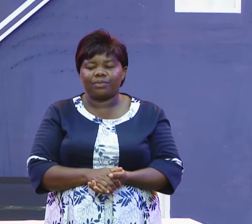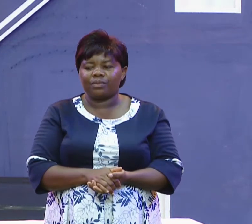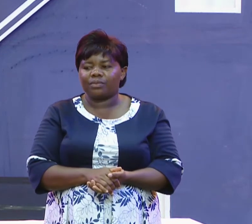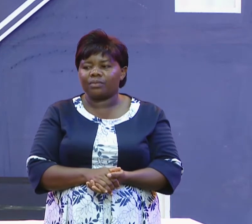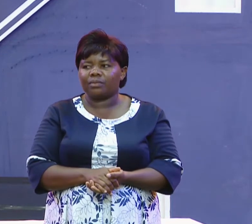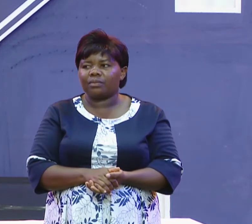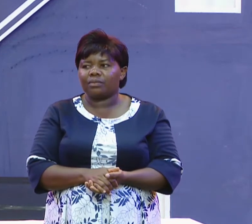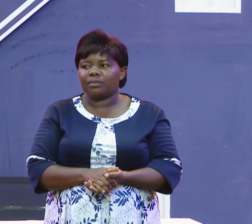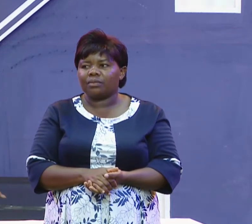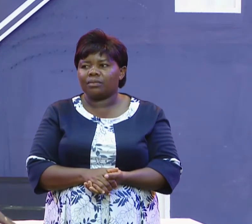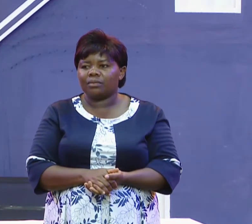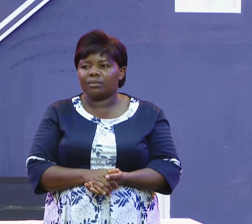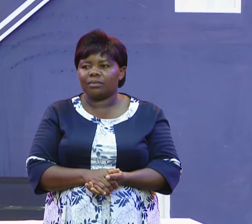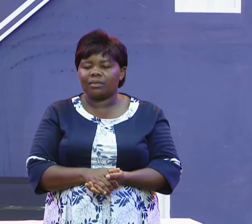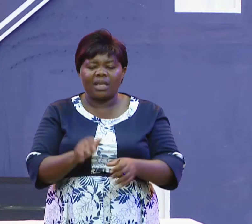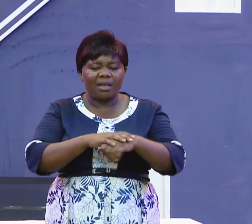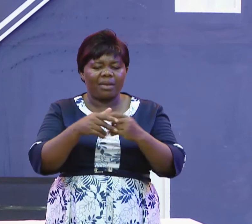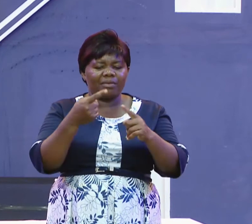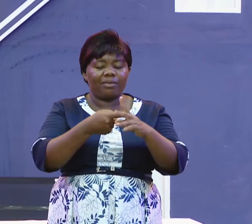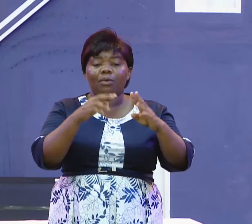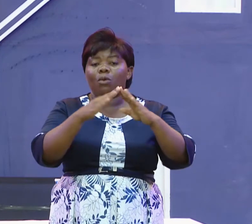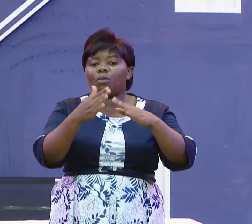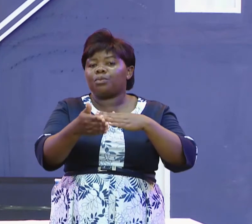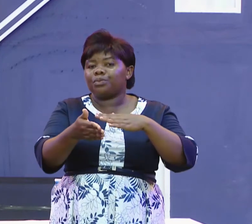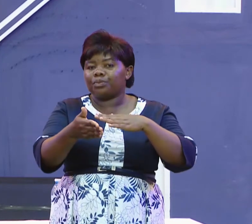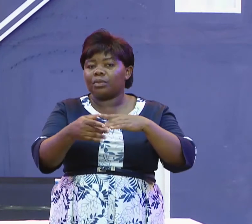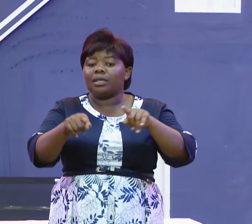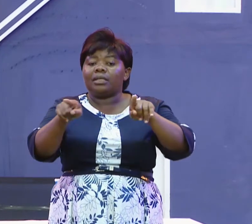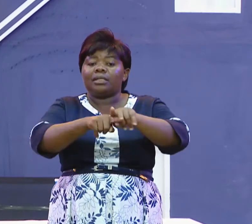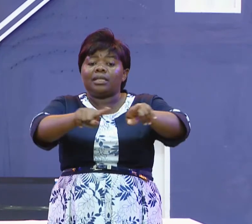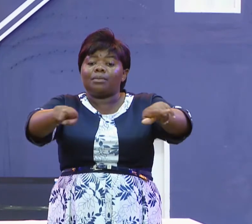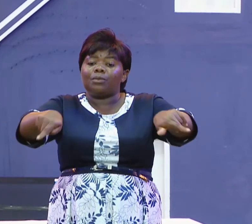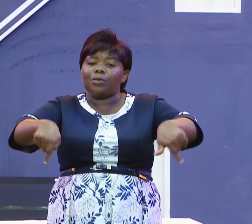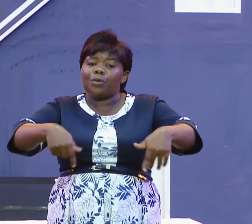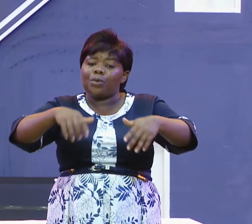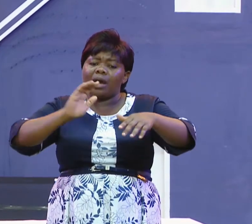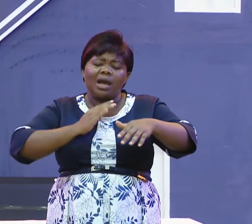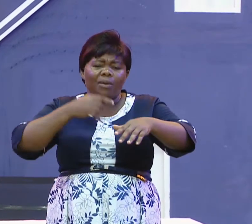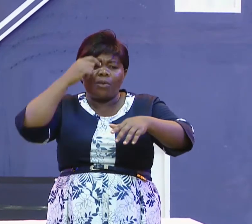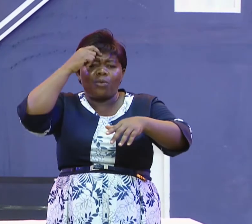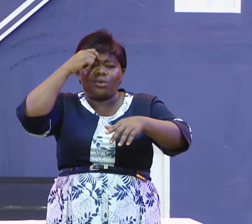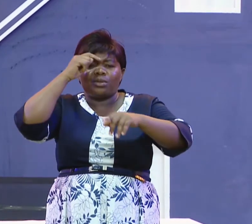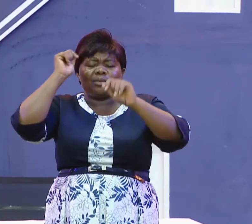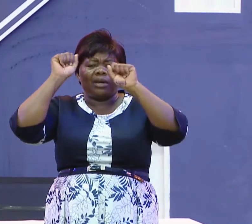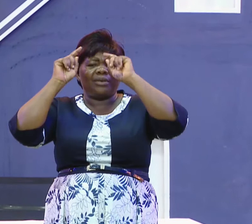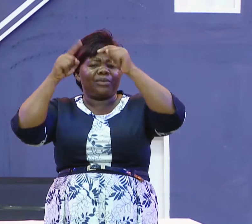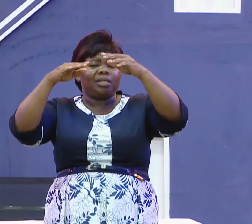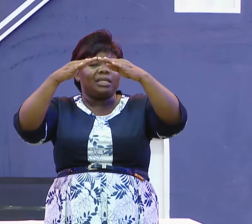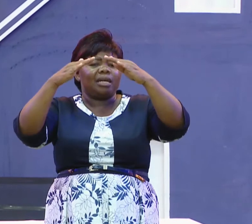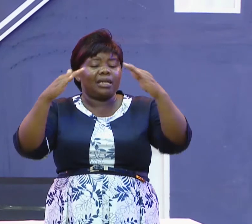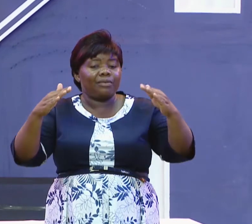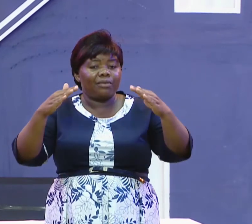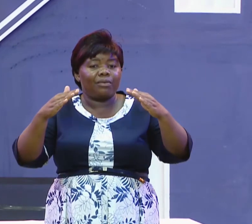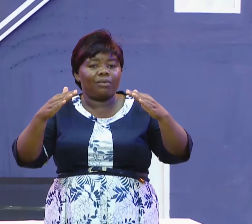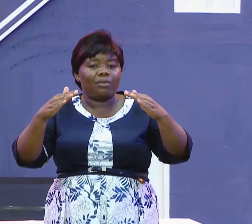this side and our children play Babikoli with them. Waka. They do them from home. Na fubungo buso ulutuka kudala, nge nyumba wosula,